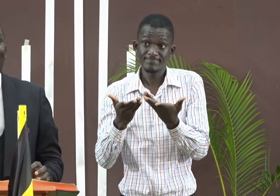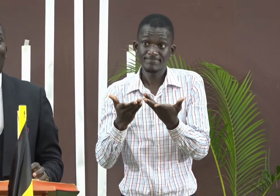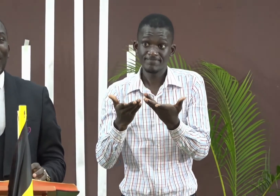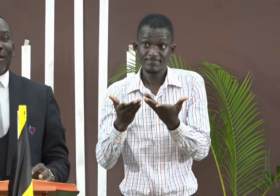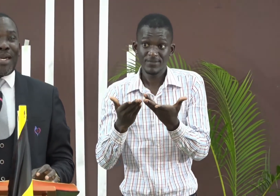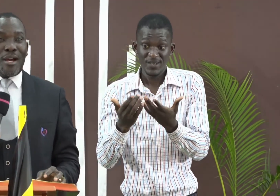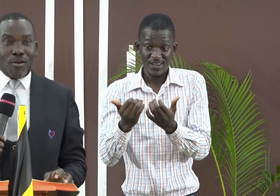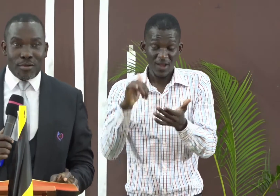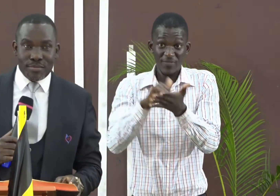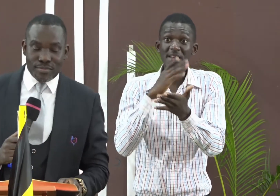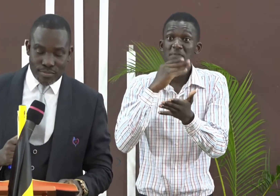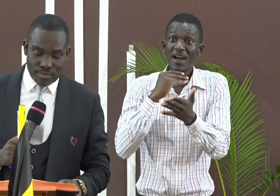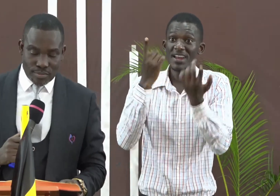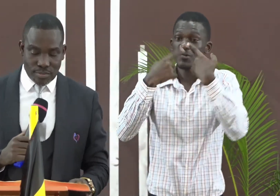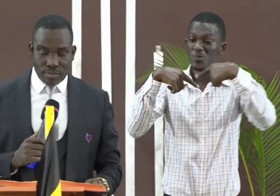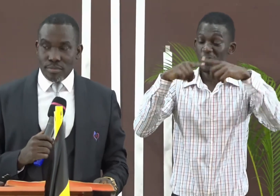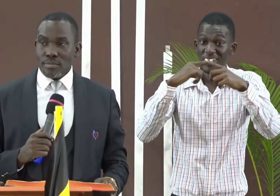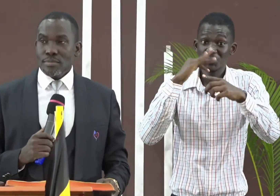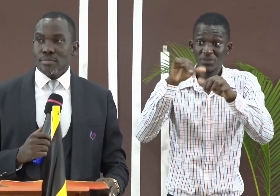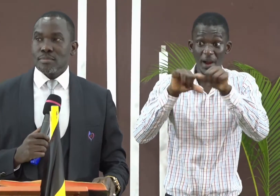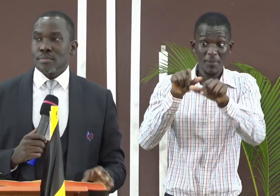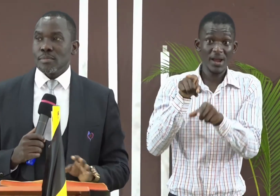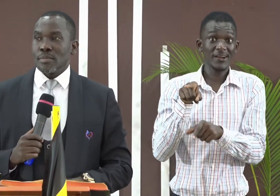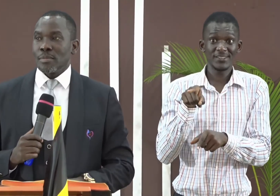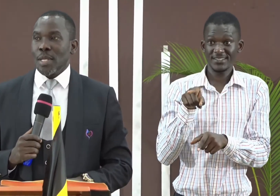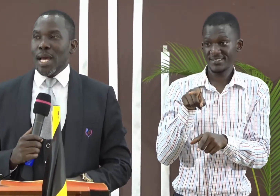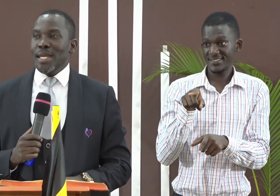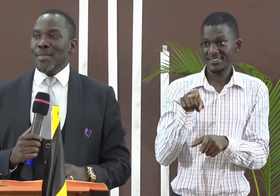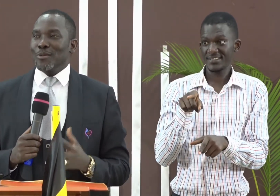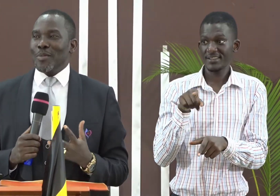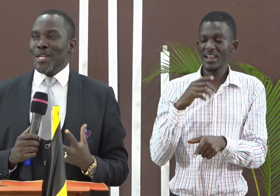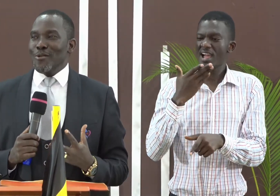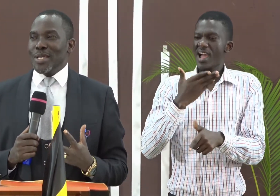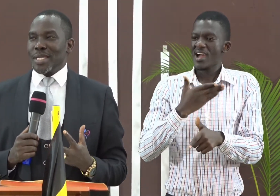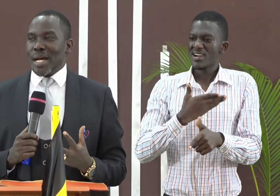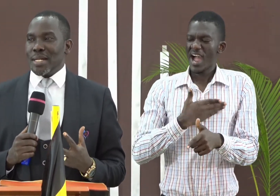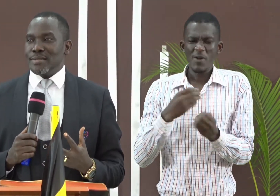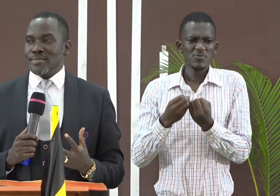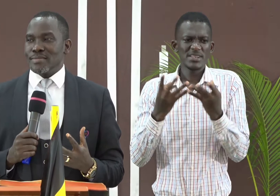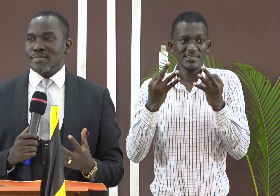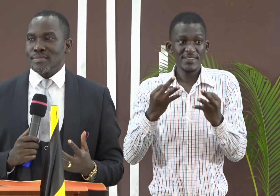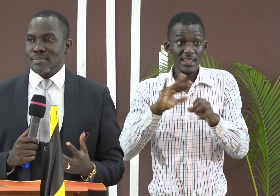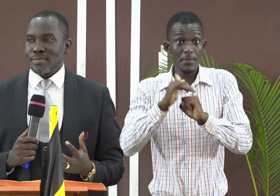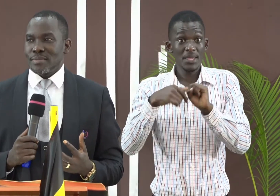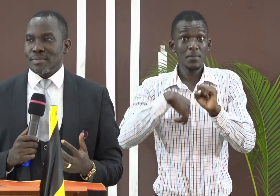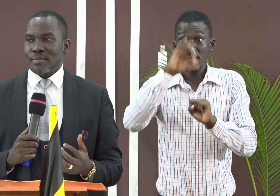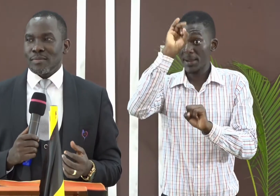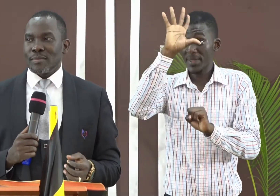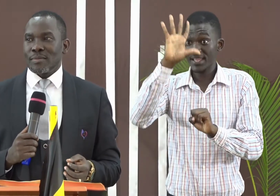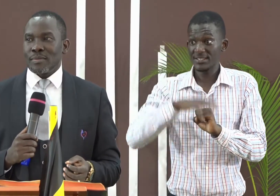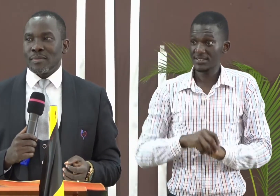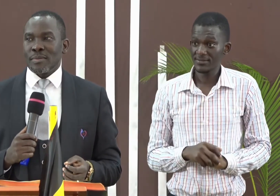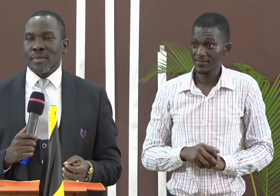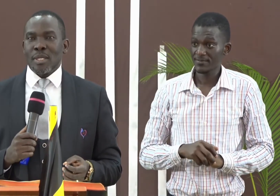Onono omusajja gwe twogerako. Do you see this man that we speak about? Ayina ebintu ebinneewunyisa. He has